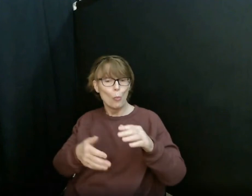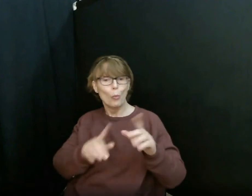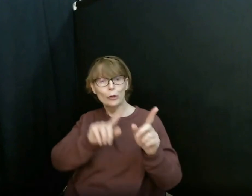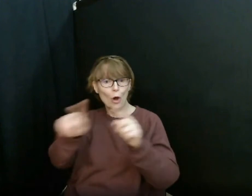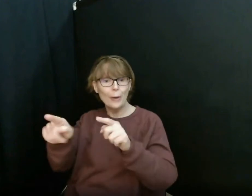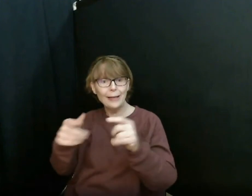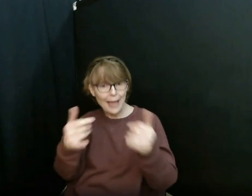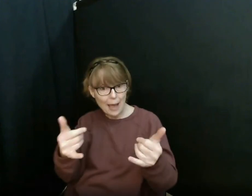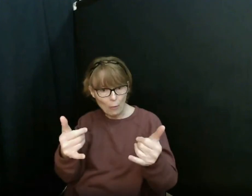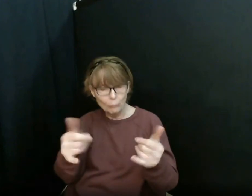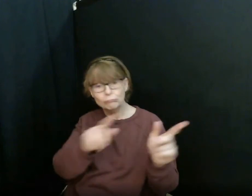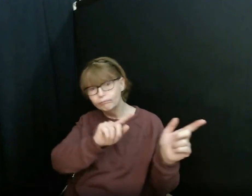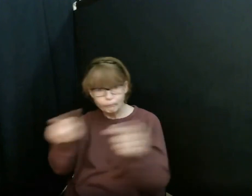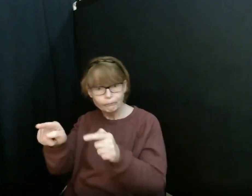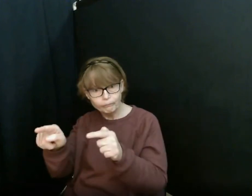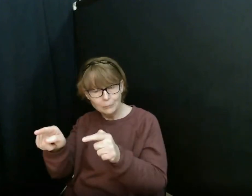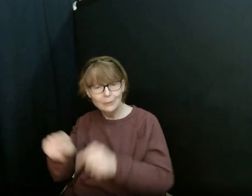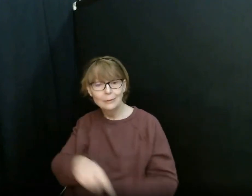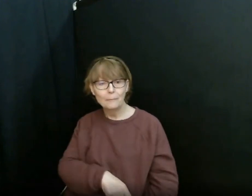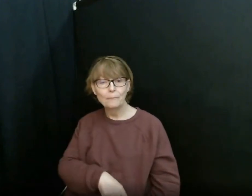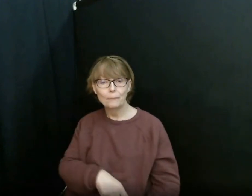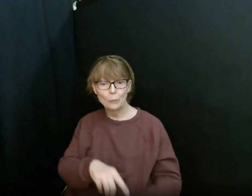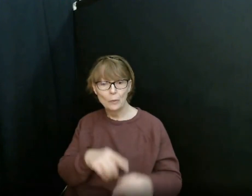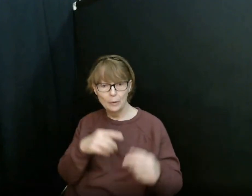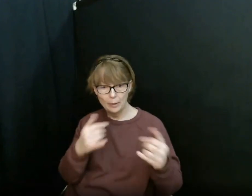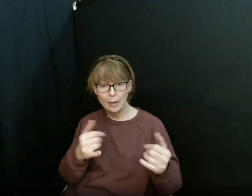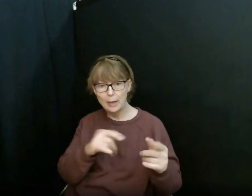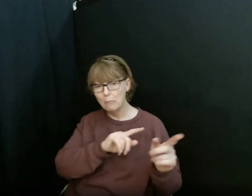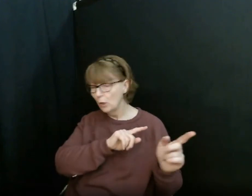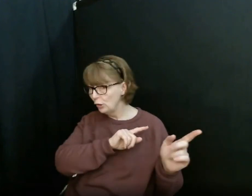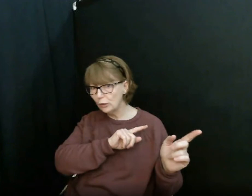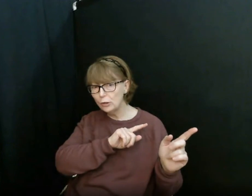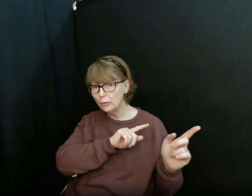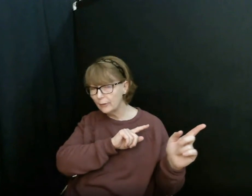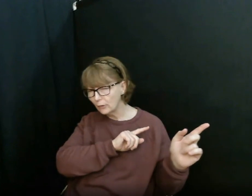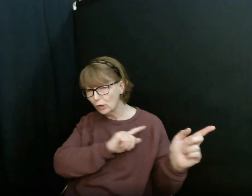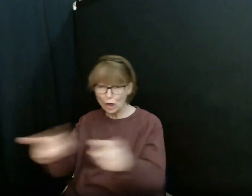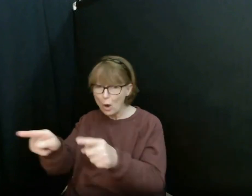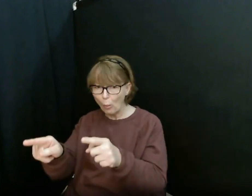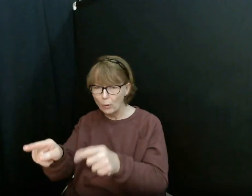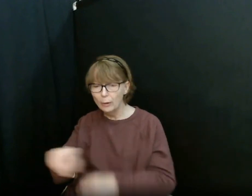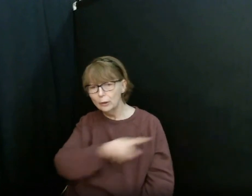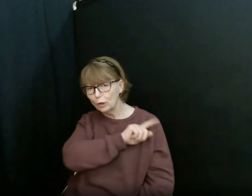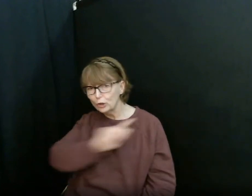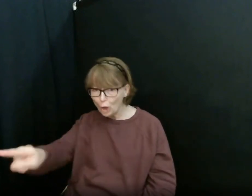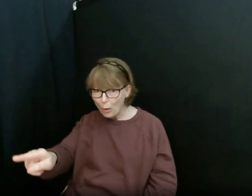We're going now. Going now. Yeah. You can use this. Go. Go, I